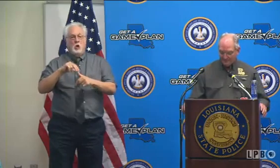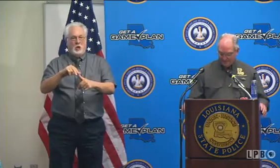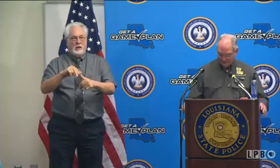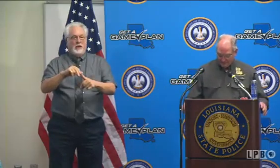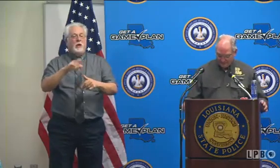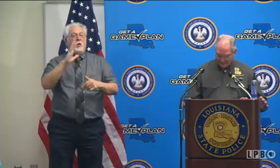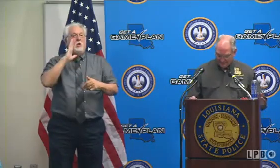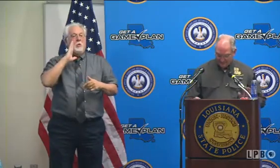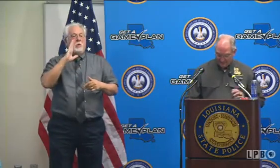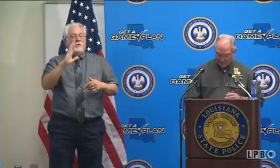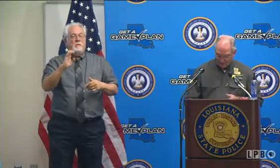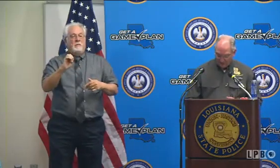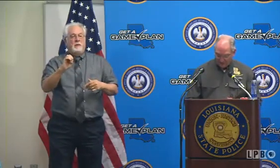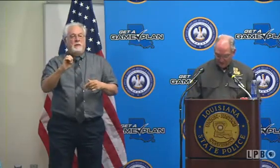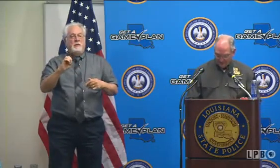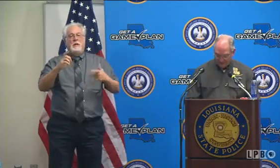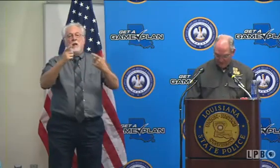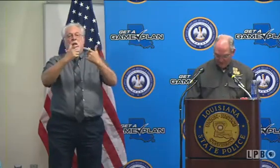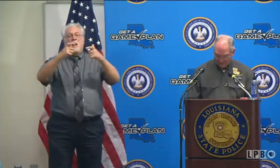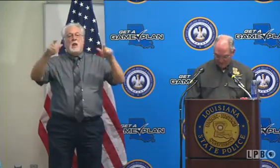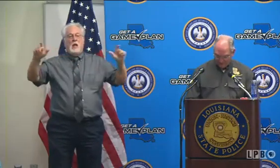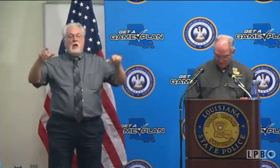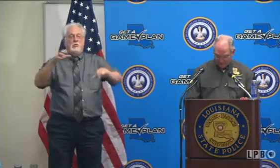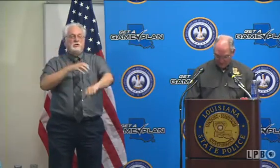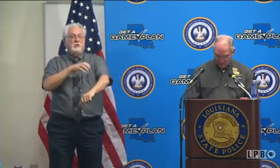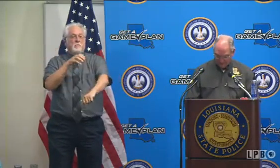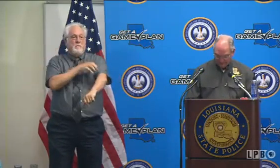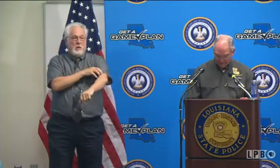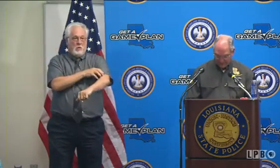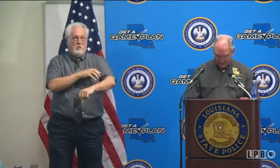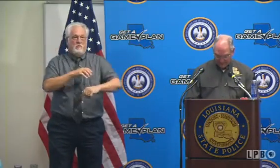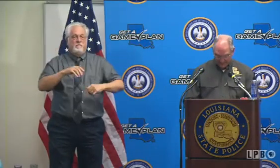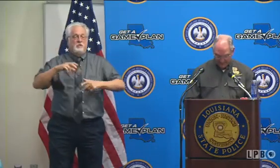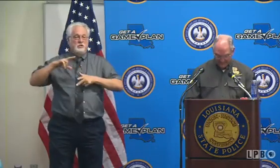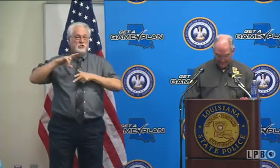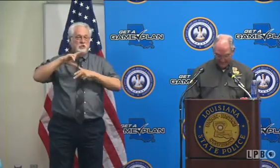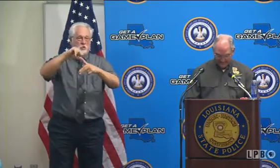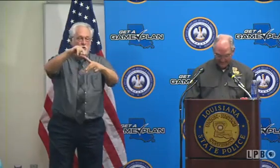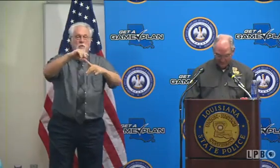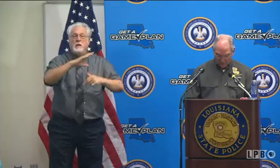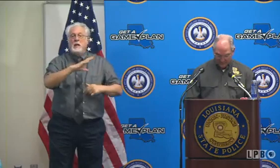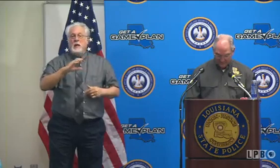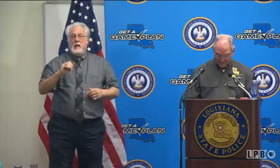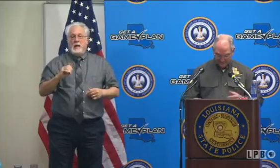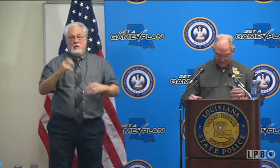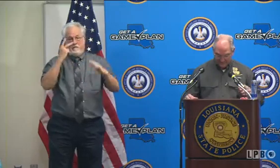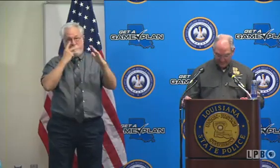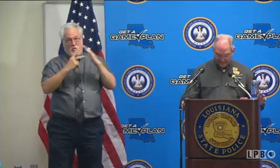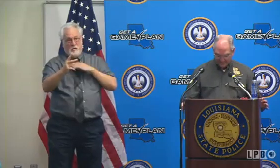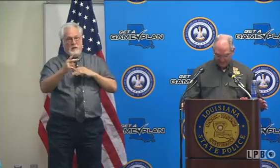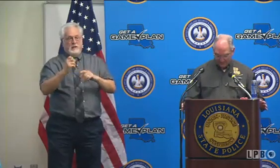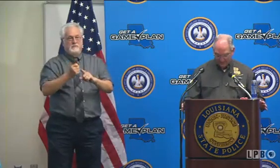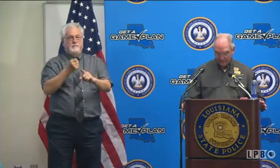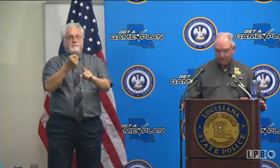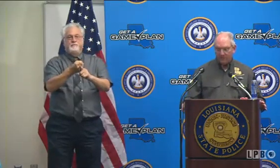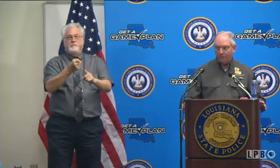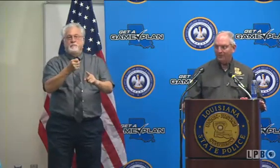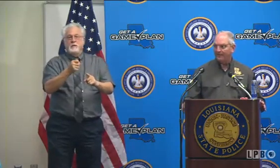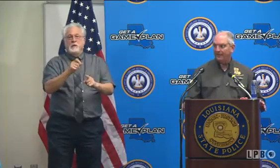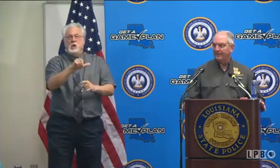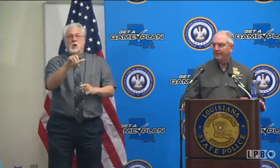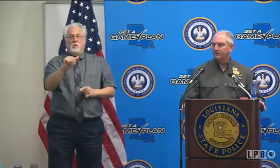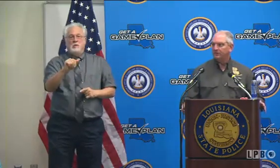be a large, powerful storm, and it is forecasted to make landfall